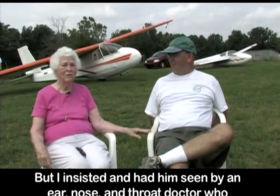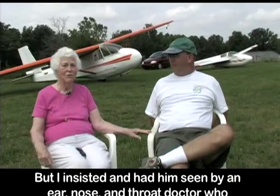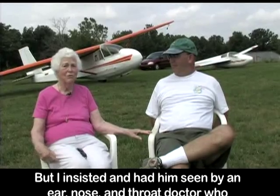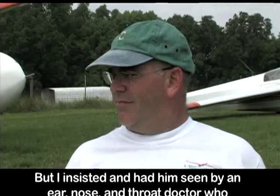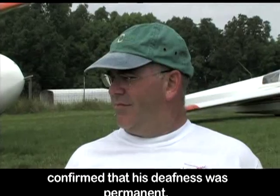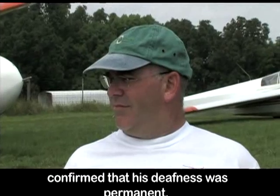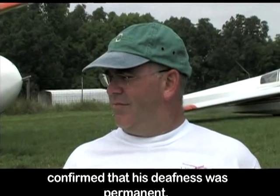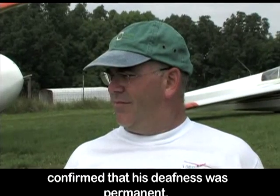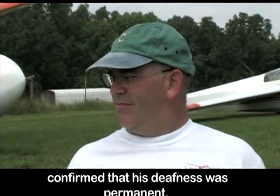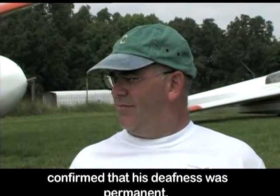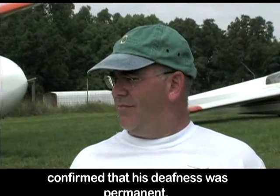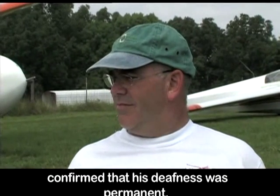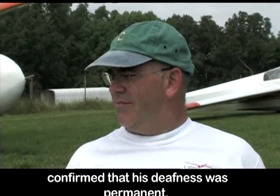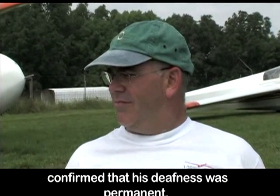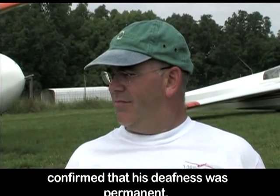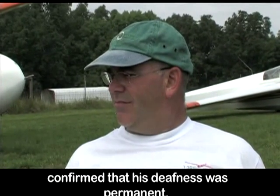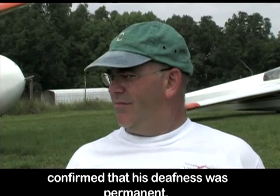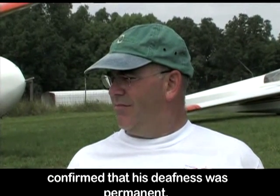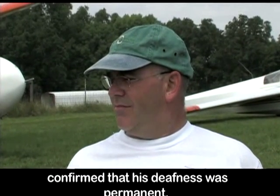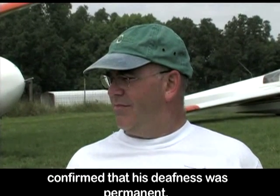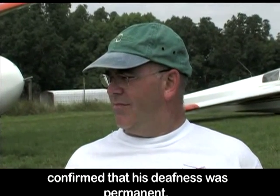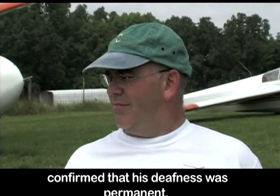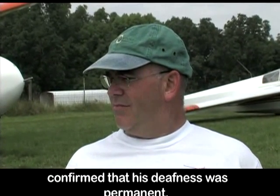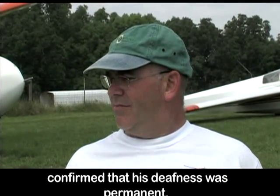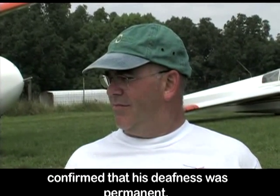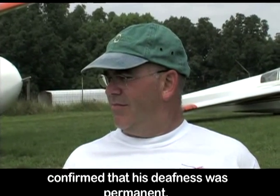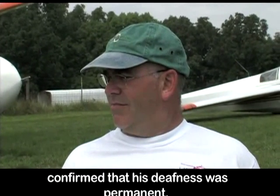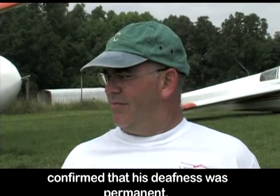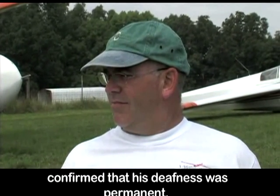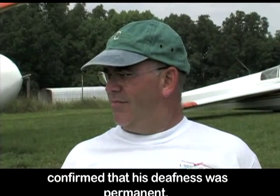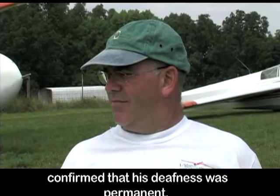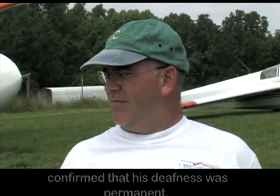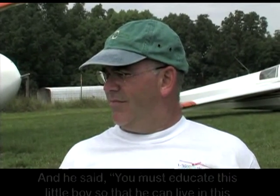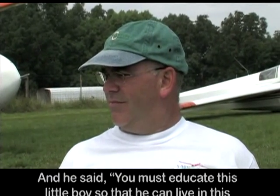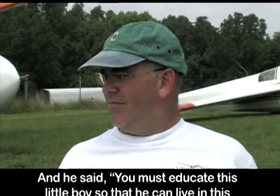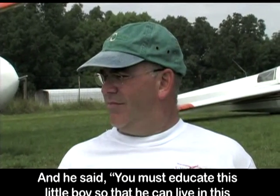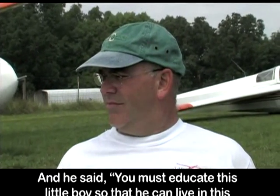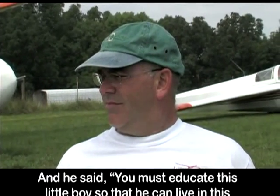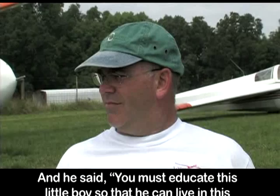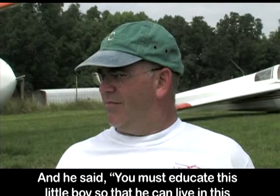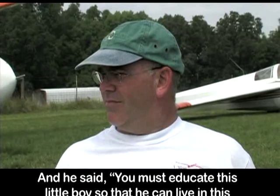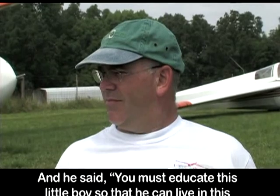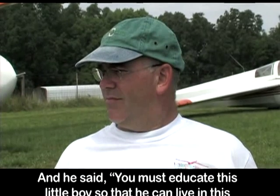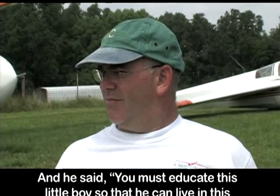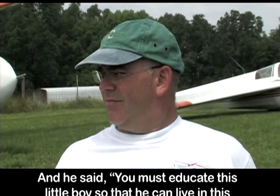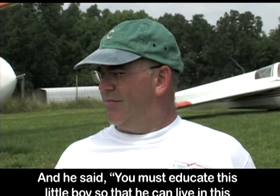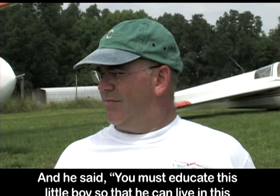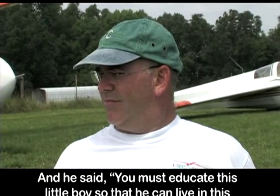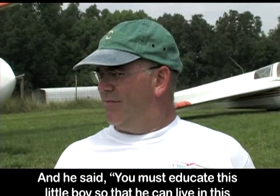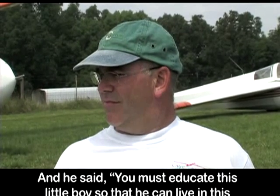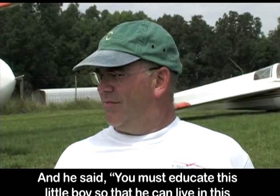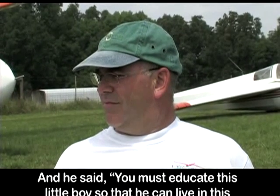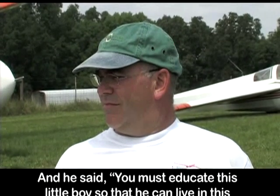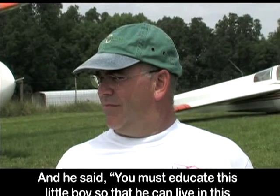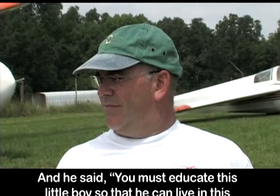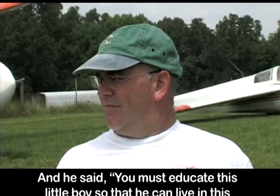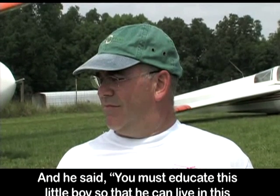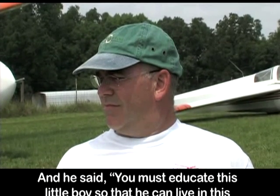who confirmed that his deafness was permanent. And he said, you must educate this little boy